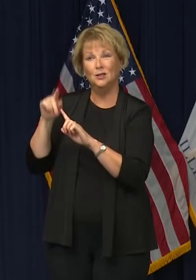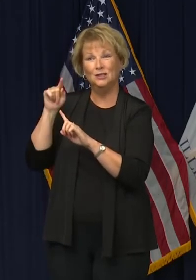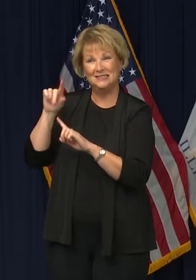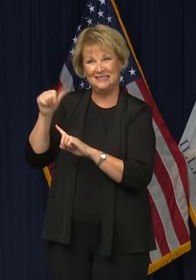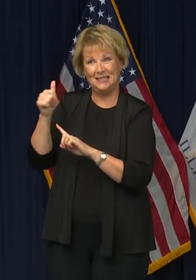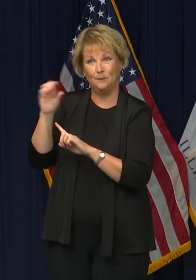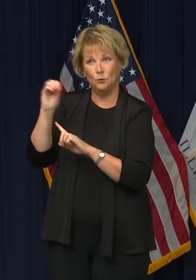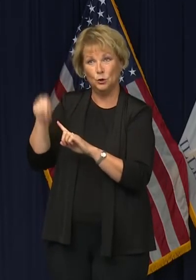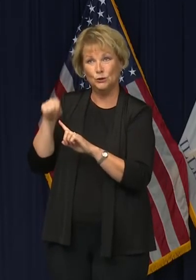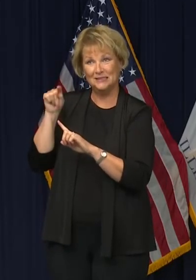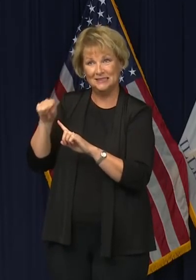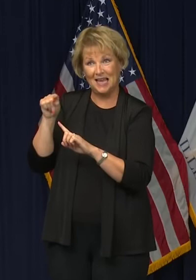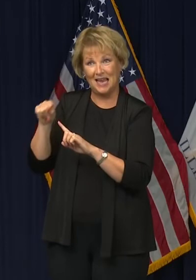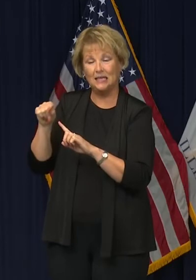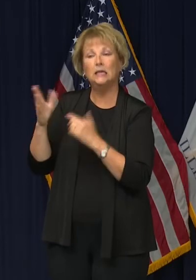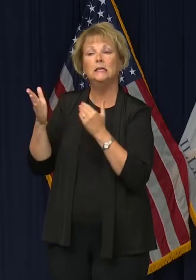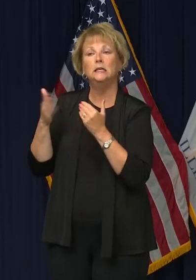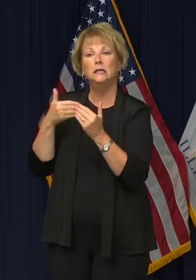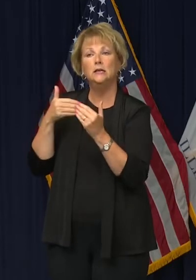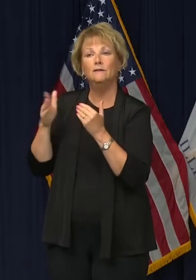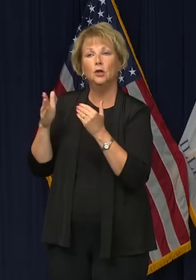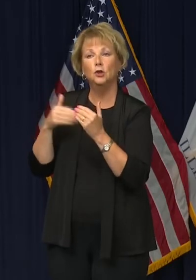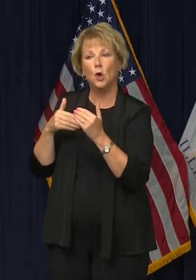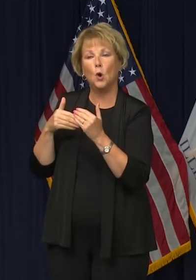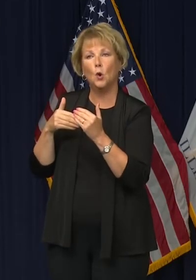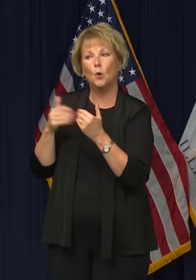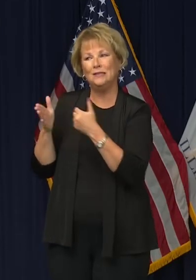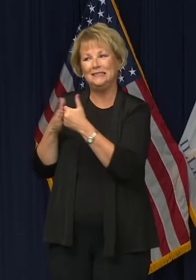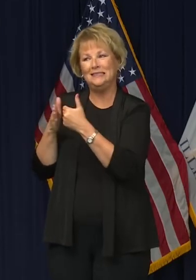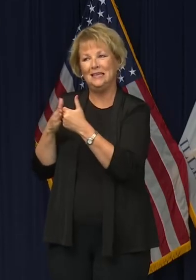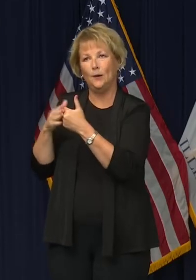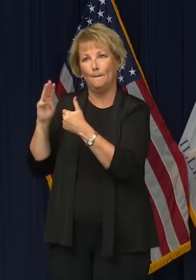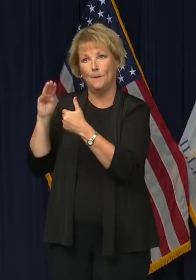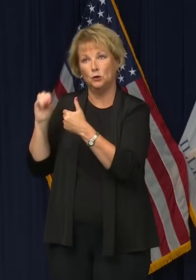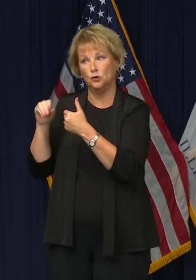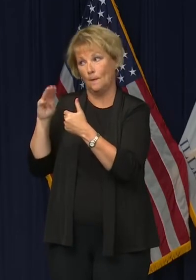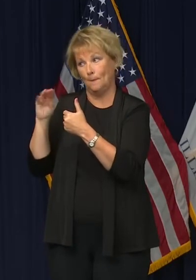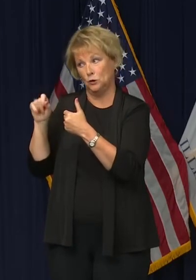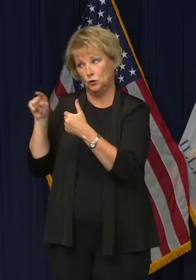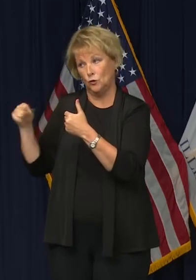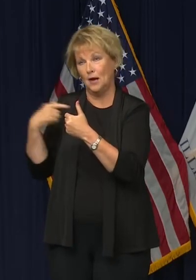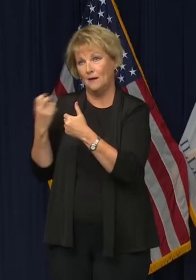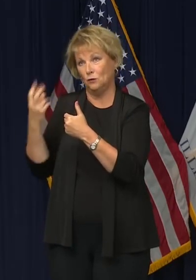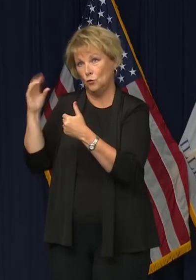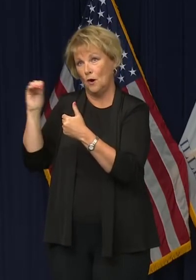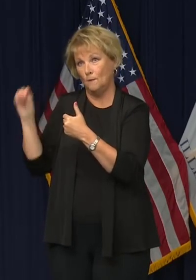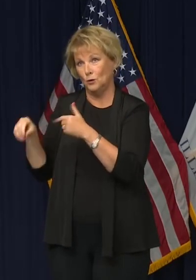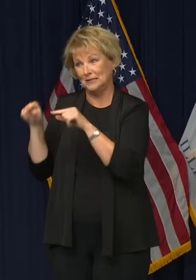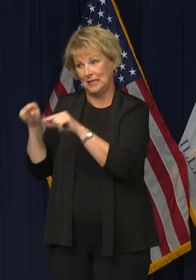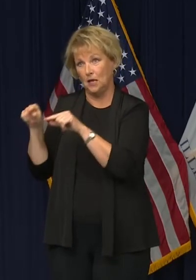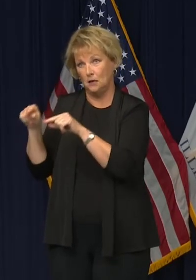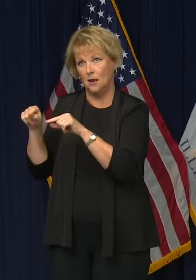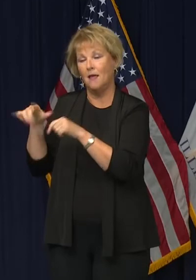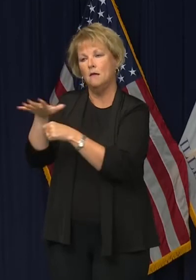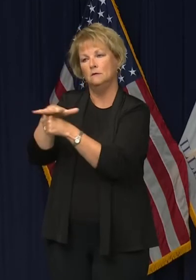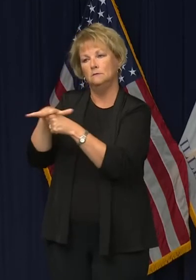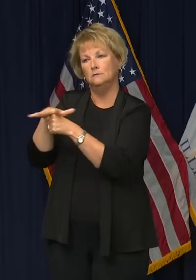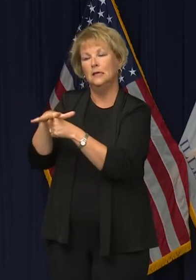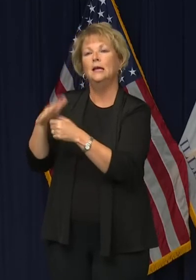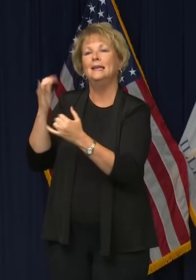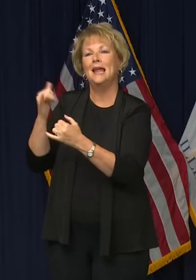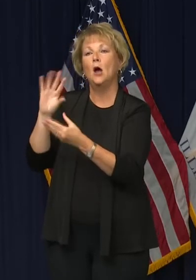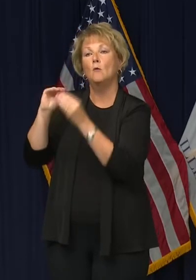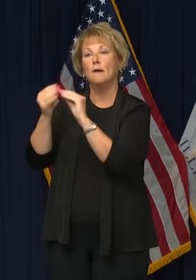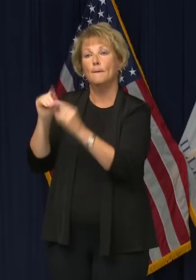as 10%, and despite bordering Missouri, which has a 12% positivity rate, Region 4 has